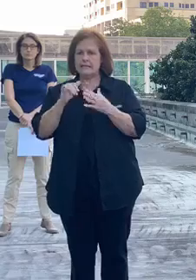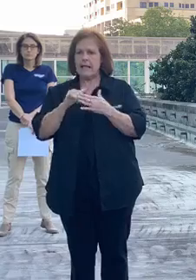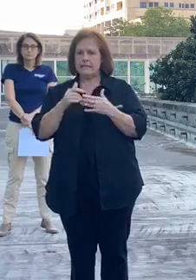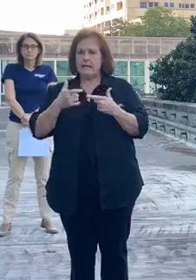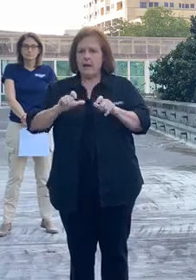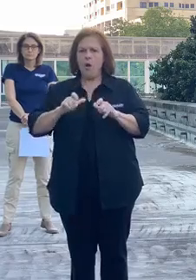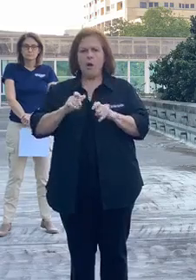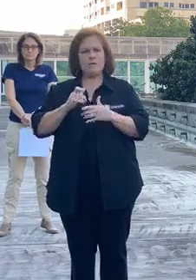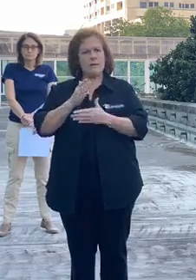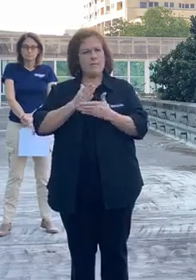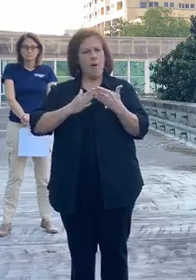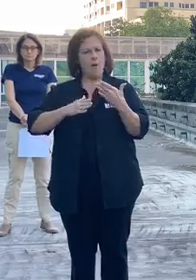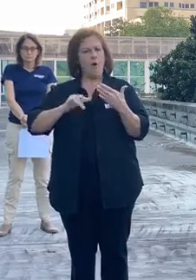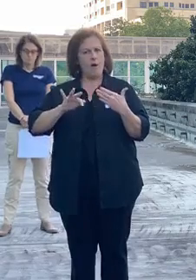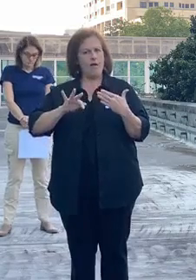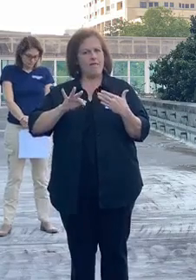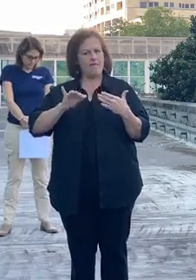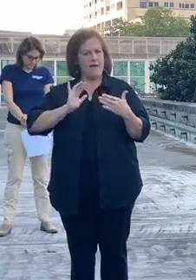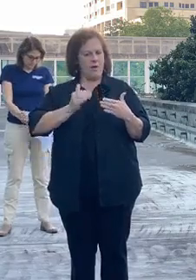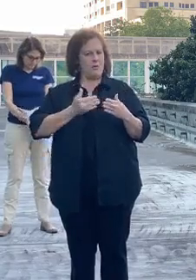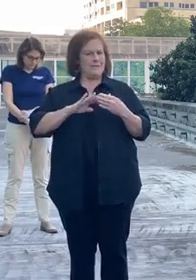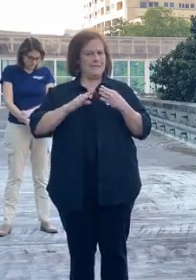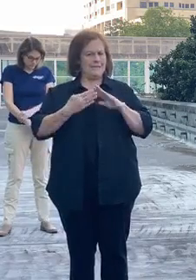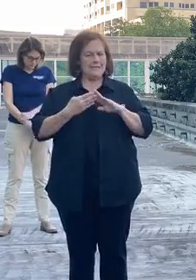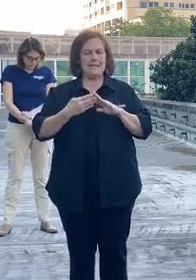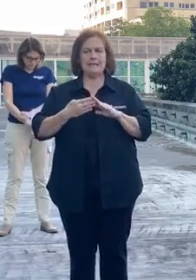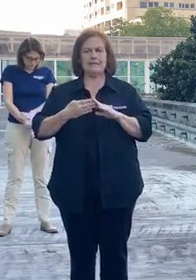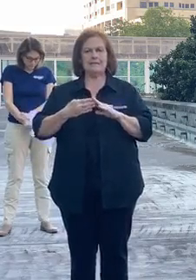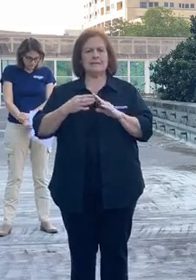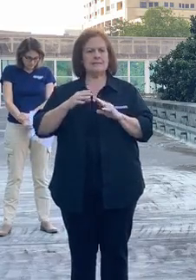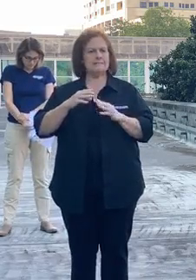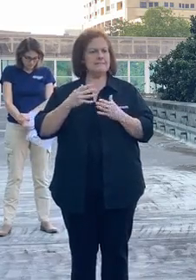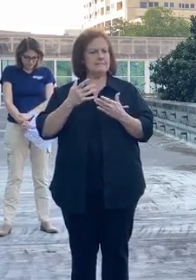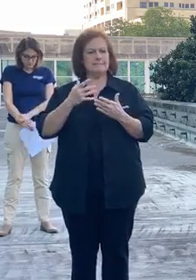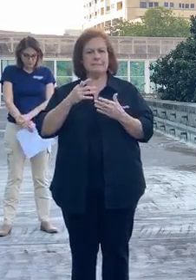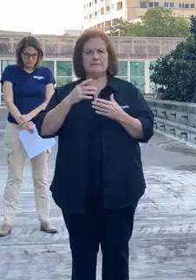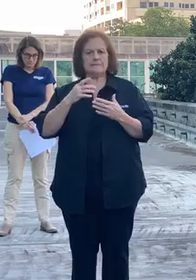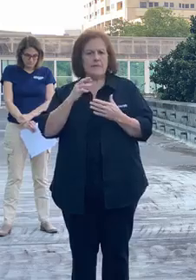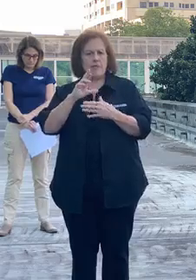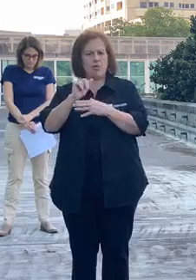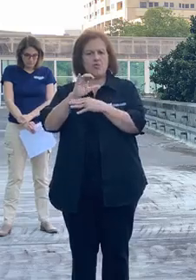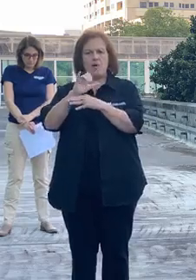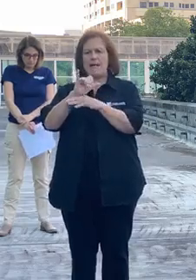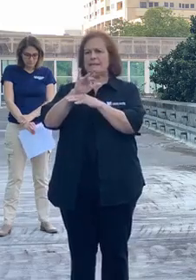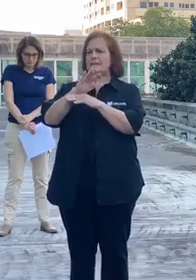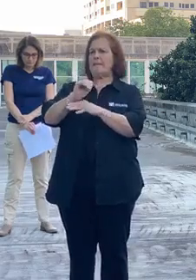portion of disparities in our city, the environmental, racism that we've seen